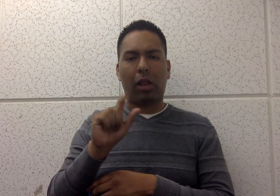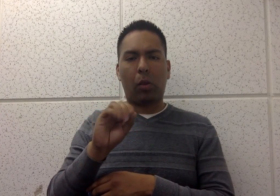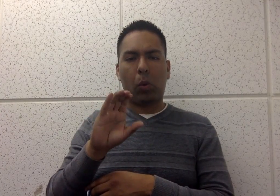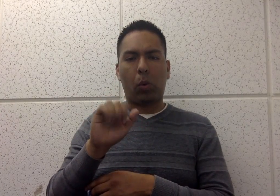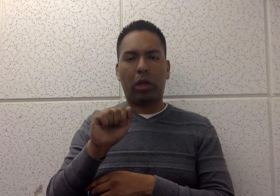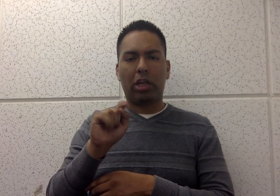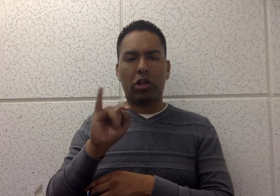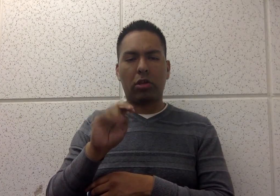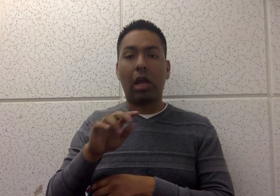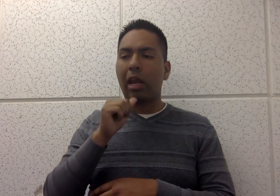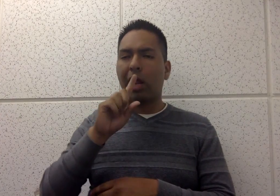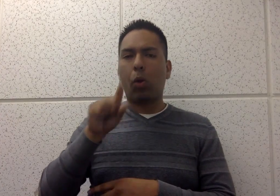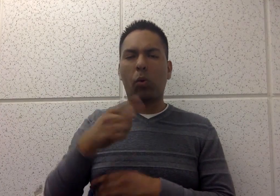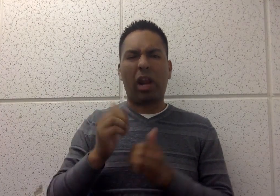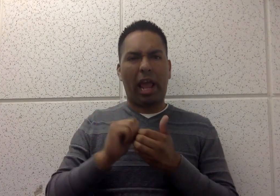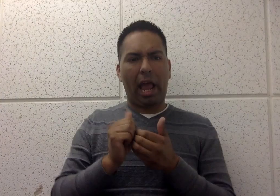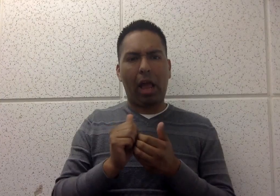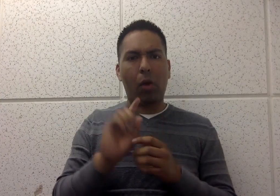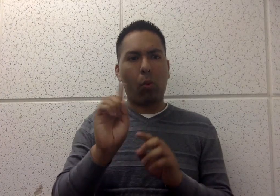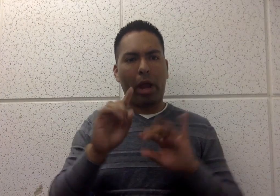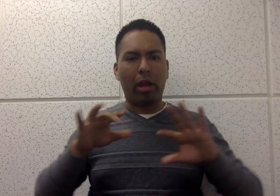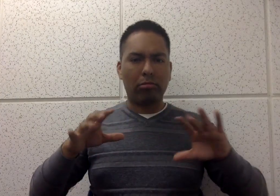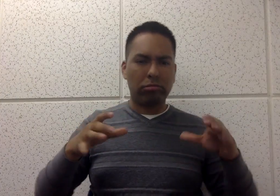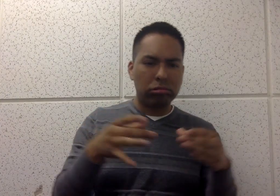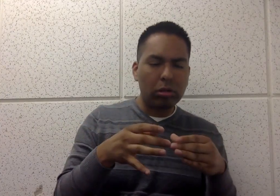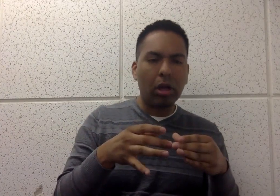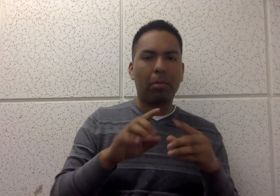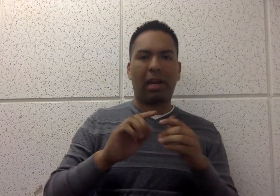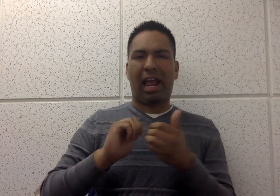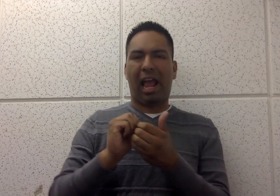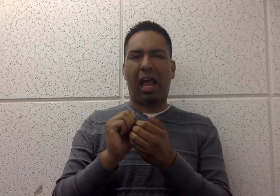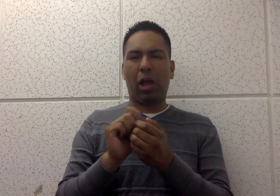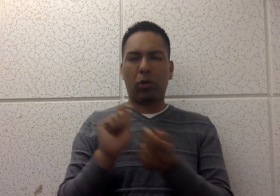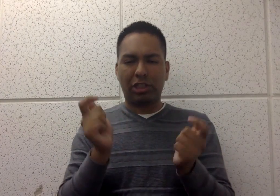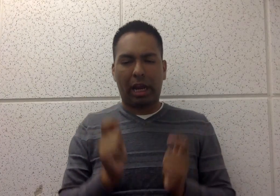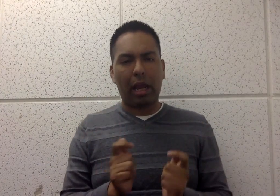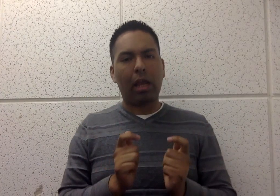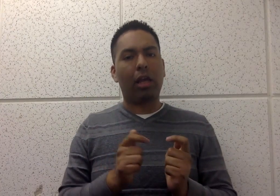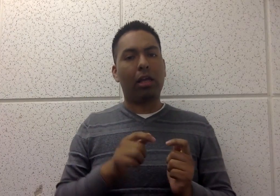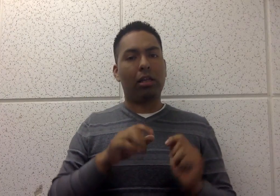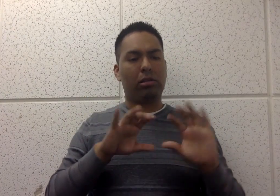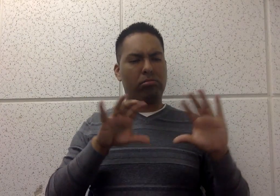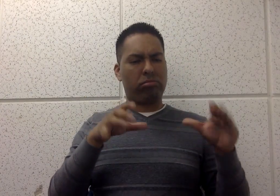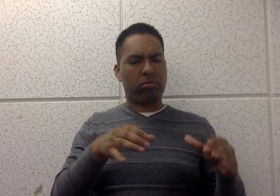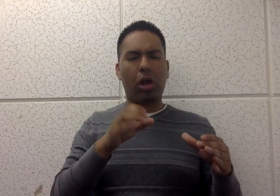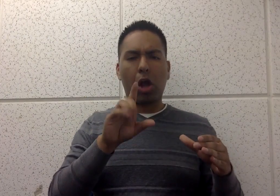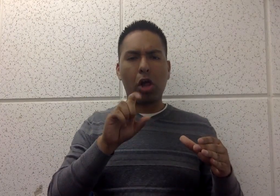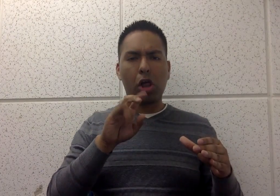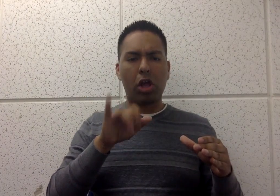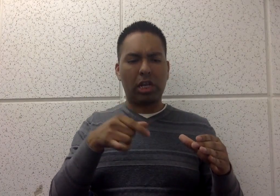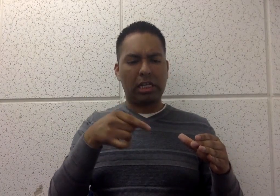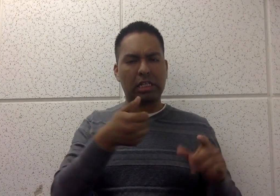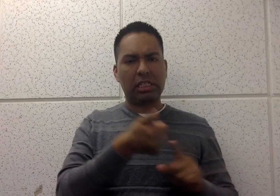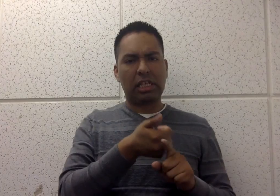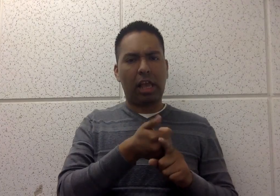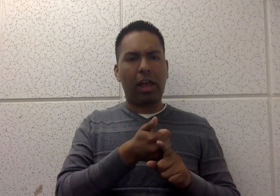how does it change what it's doing? How is it that the colony manages to adjust the numbers of workers